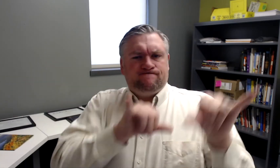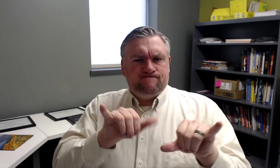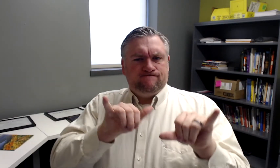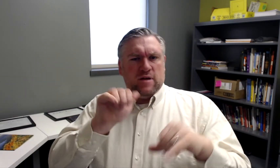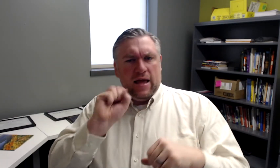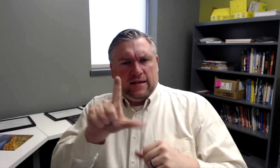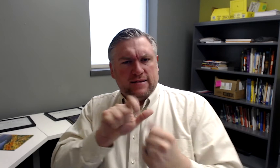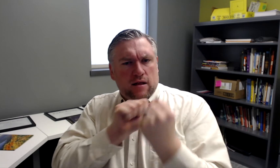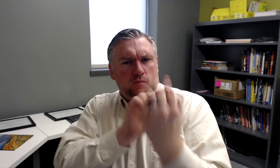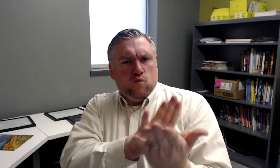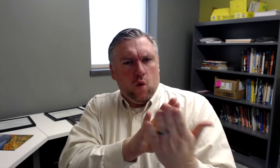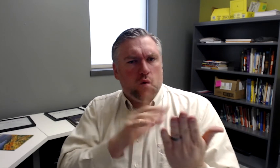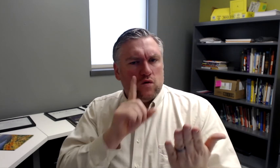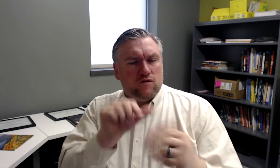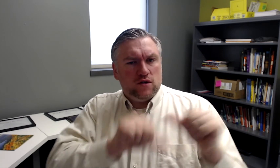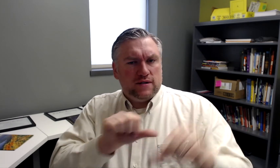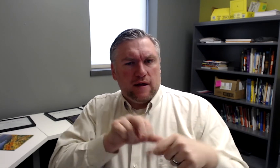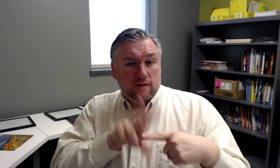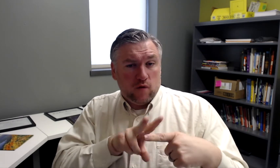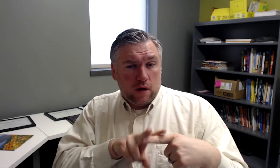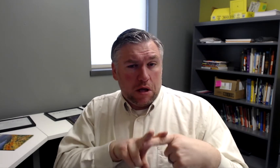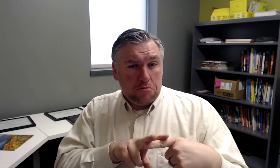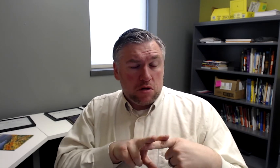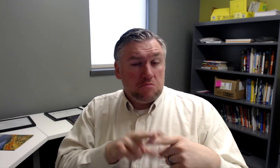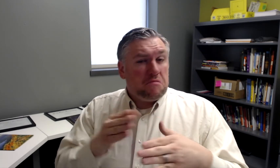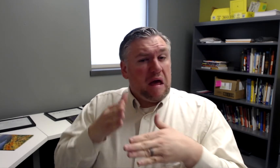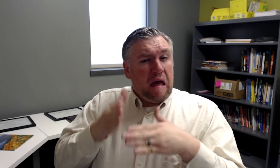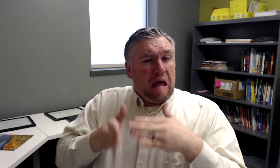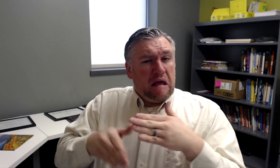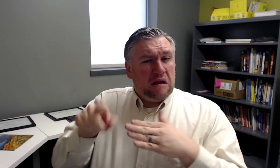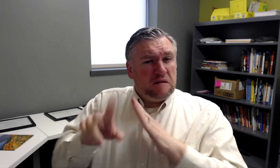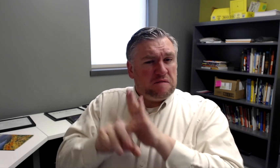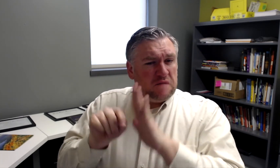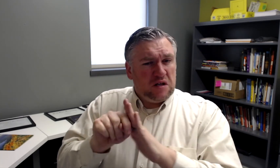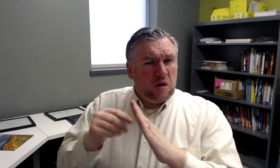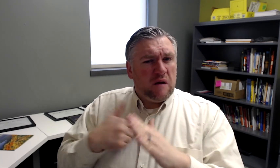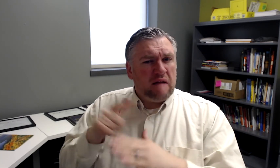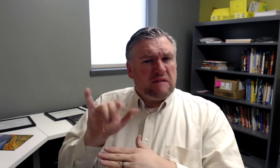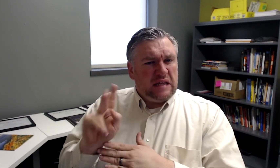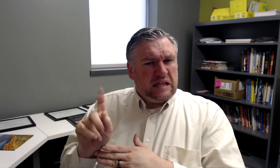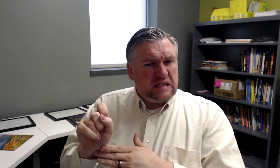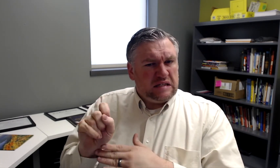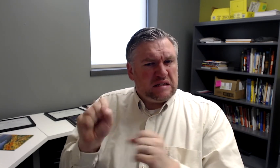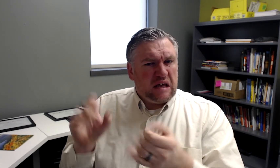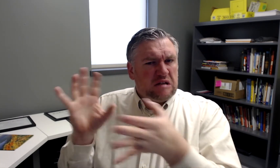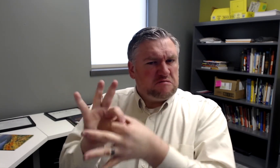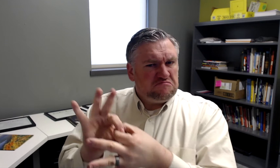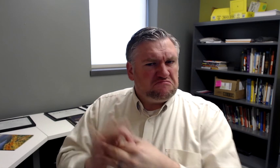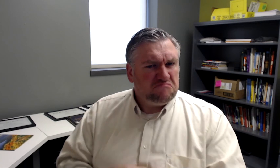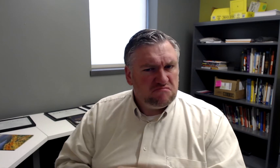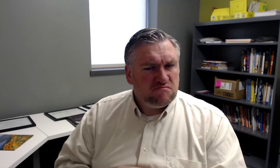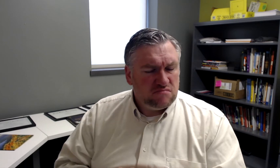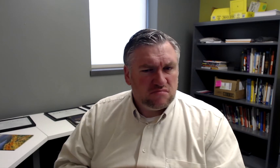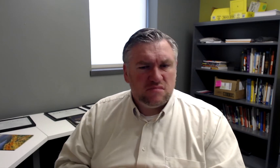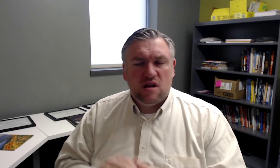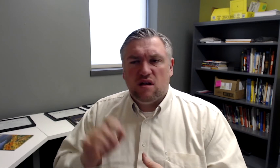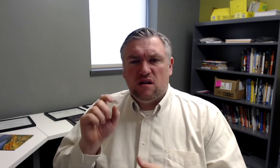more consistent ASL approach for science vocabulary. At the end of this video, I have some links that you